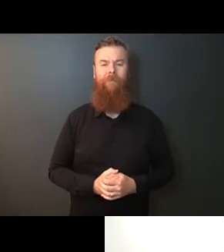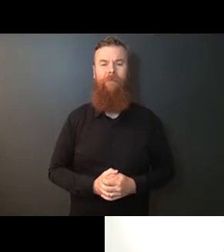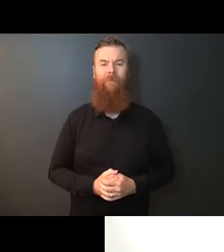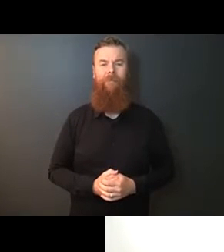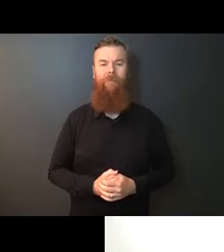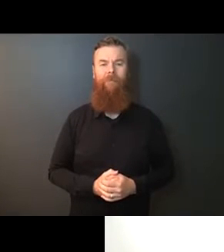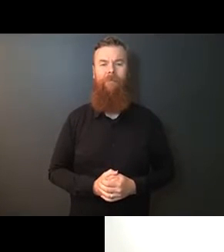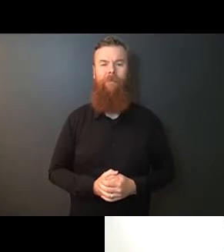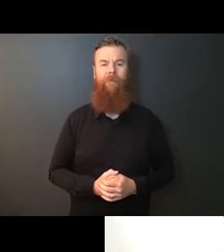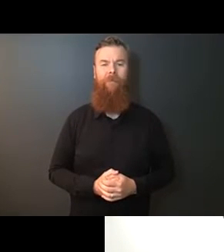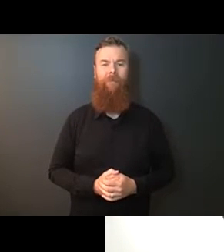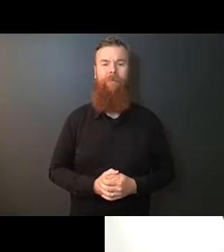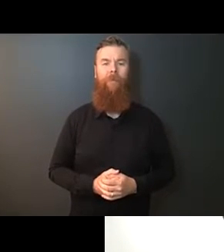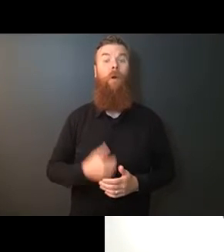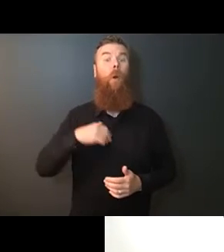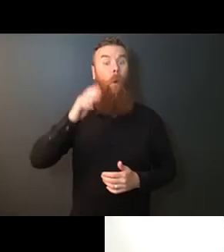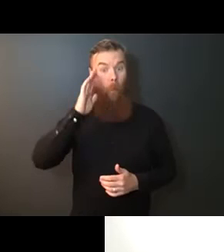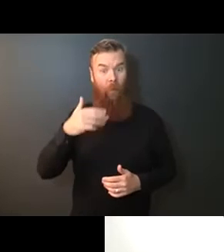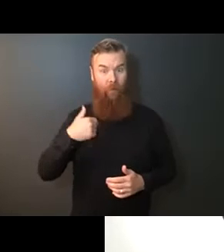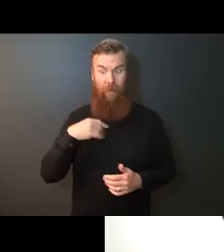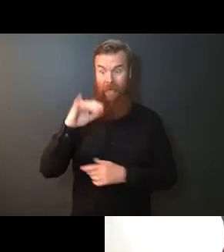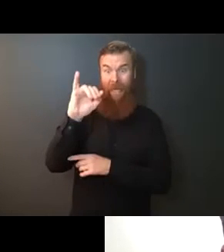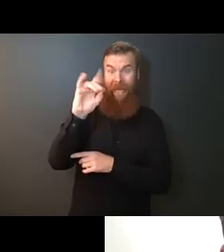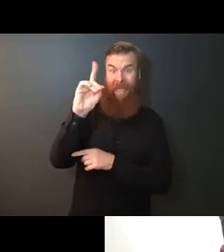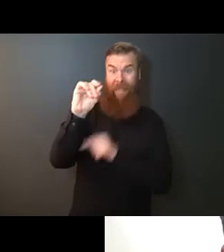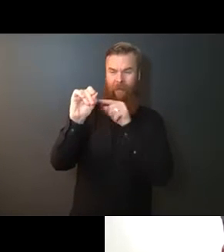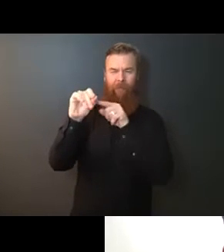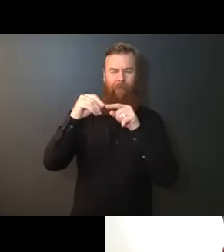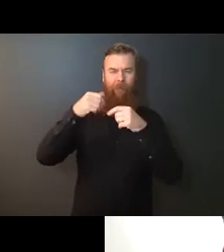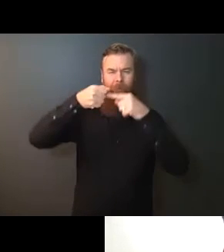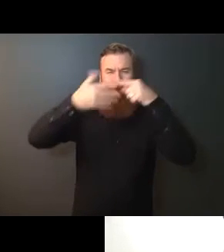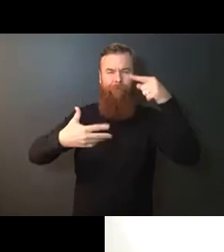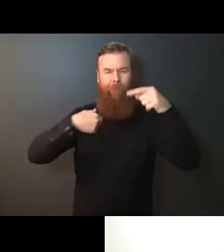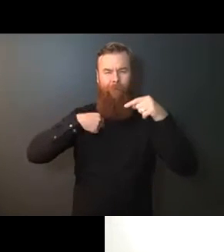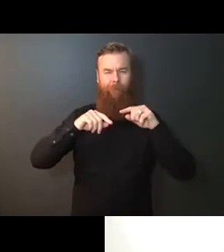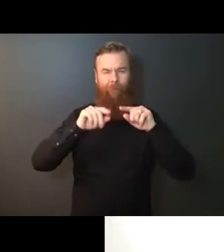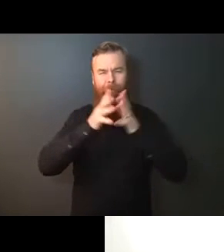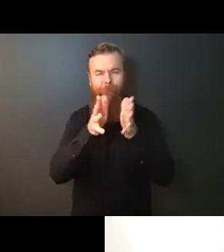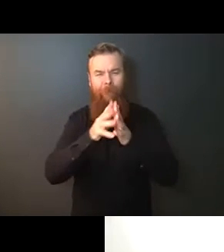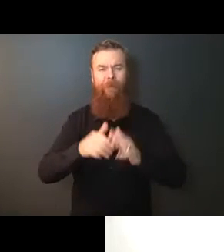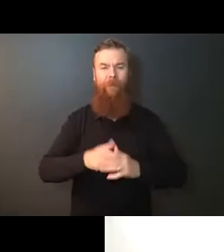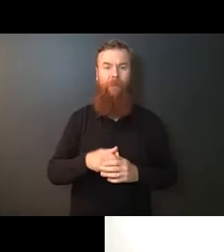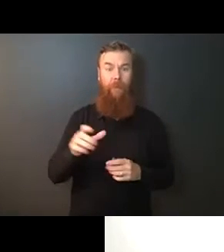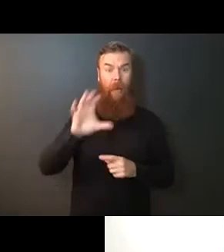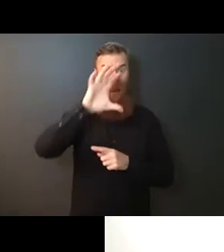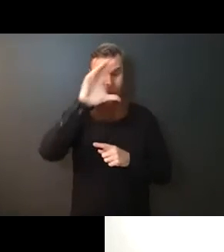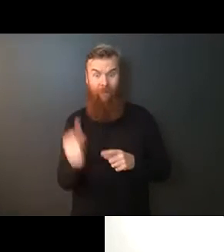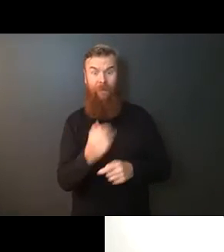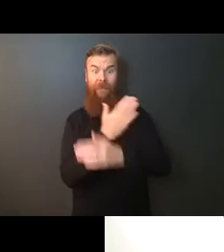idea, the Africa Disability Forum, the